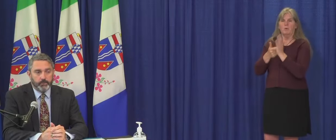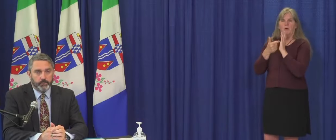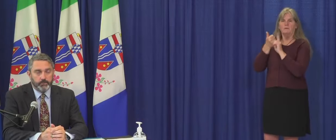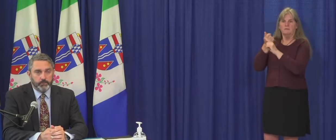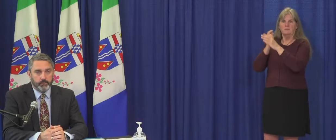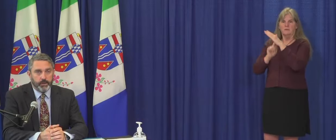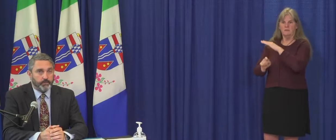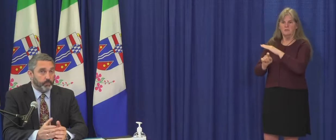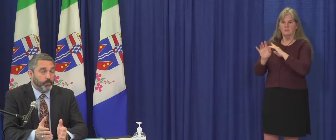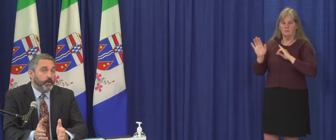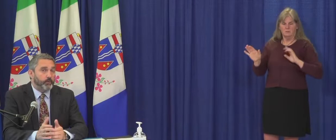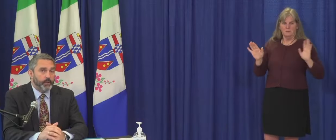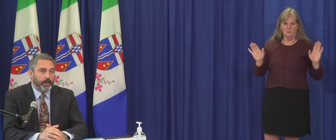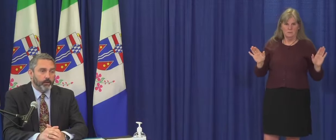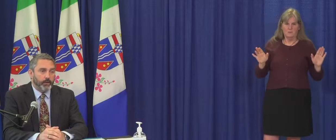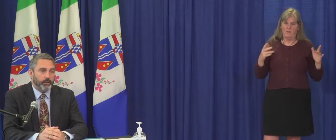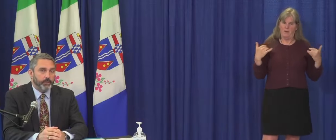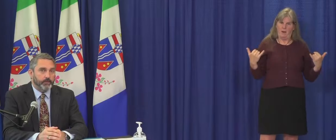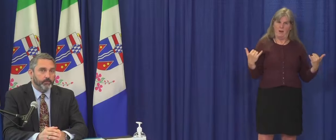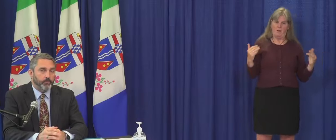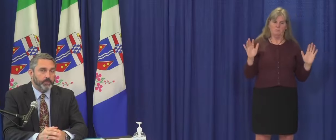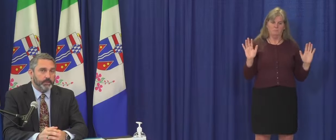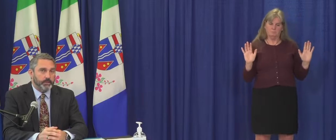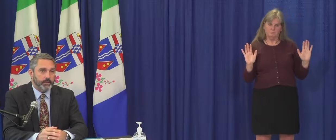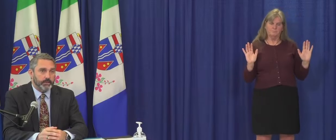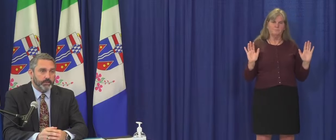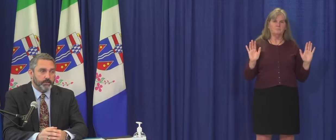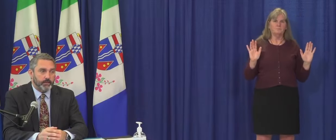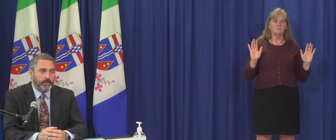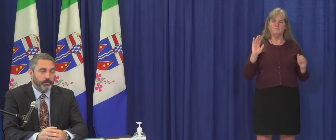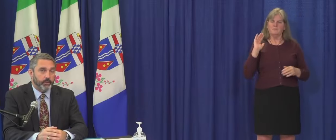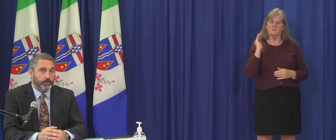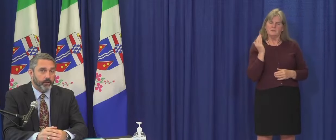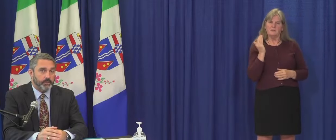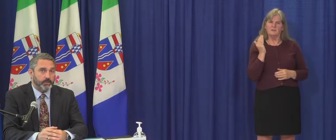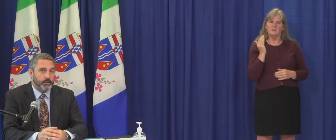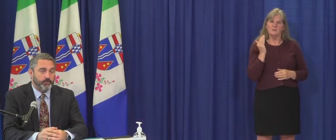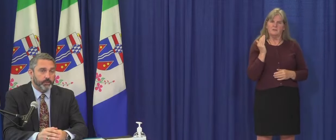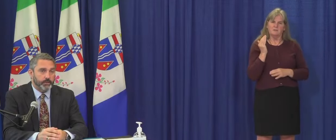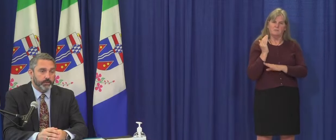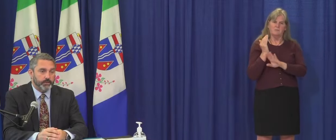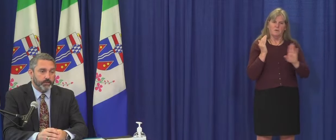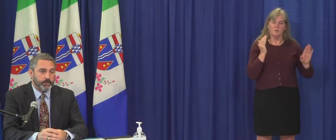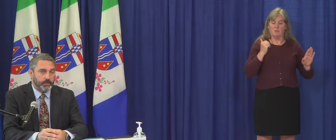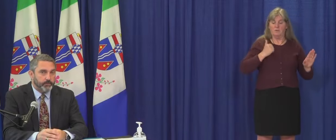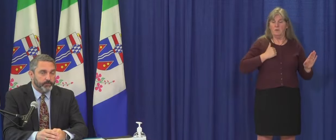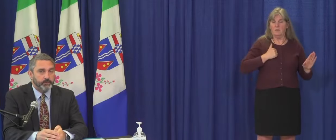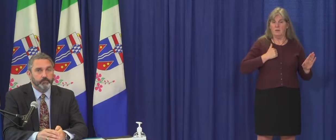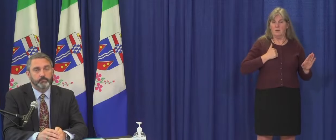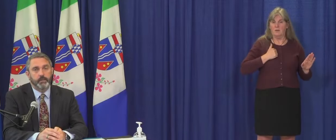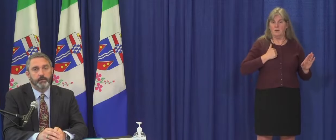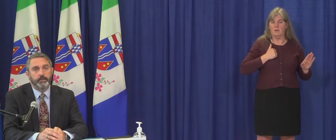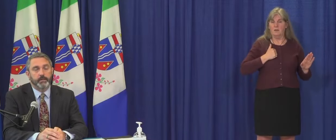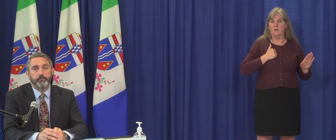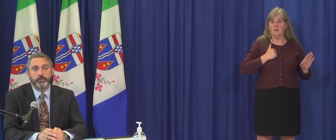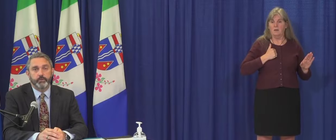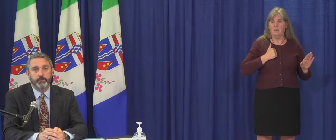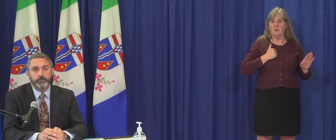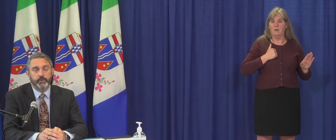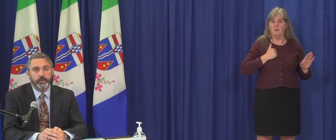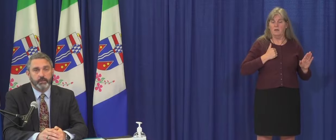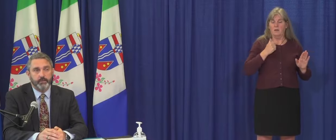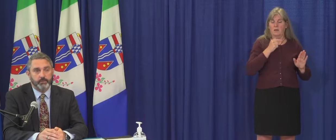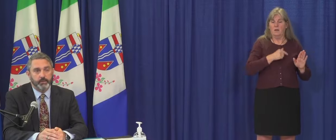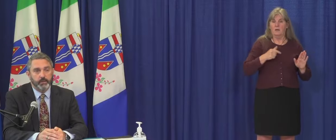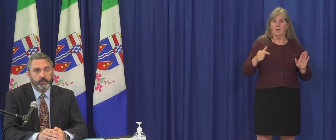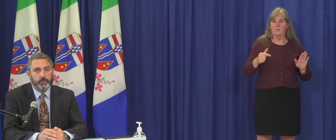That's where we are right now. I think what we're seeing is right across the country is as we lift these government restrictions